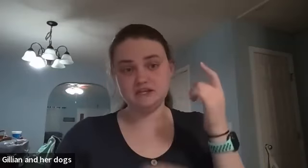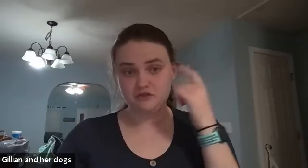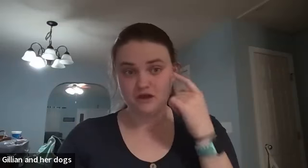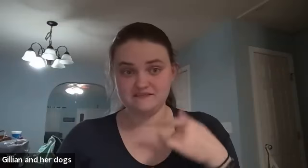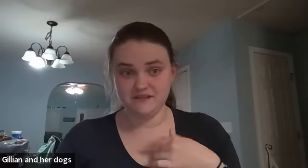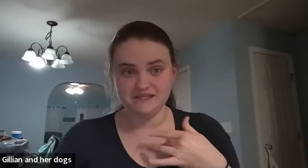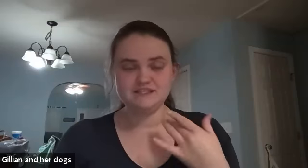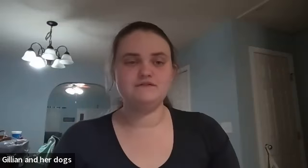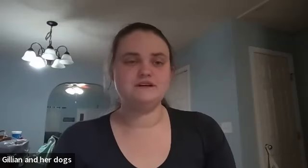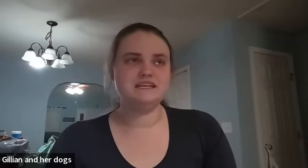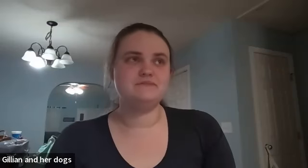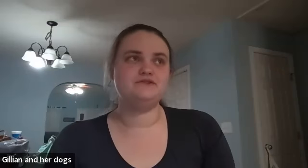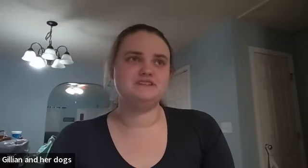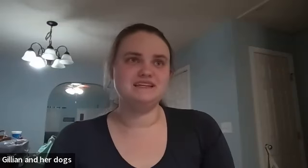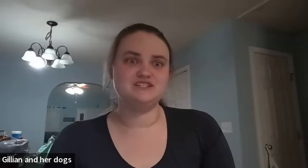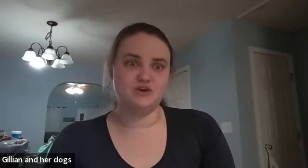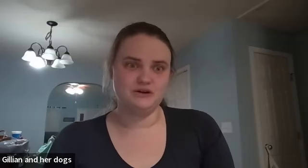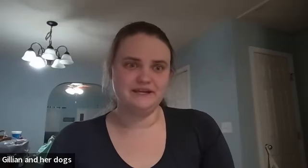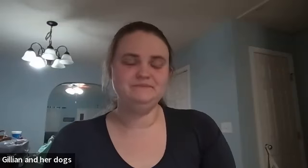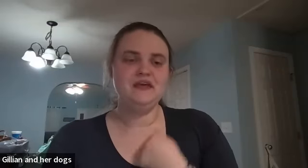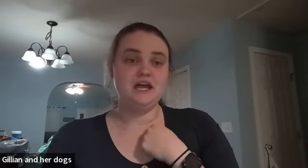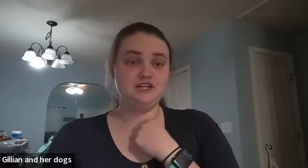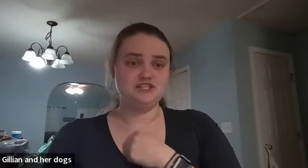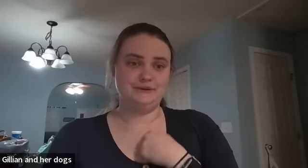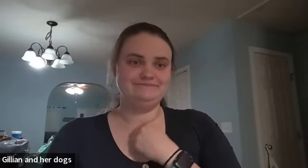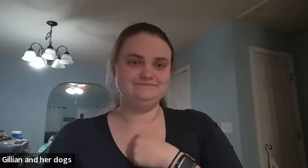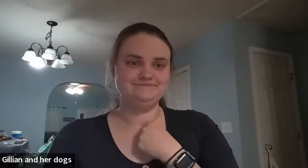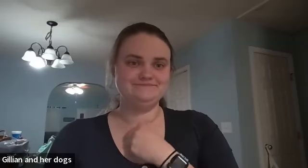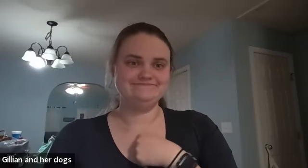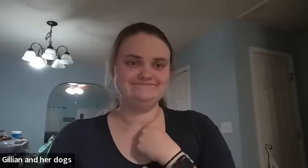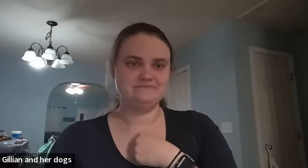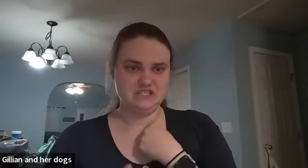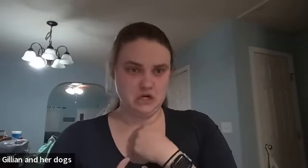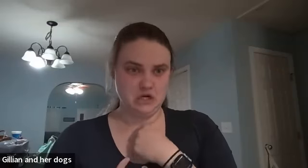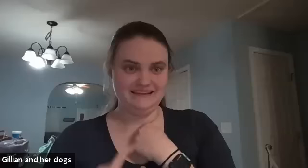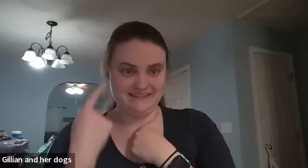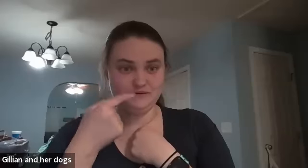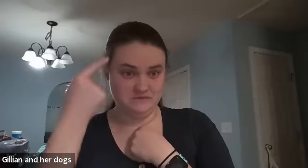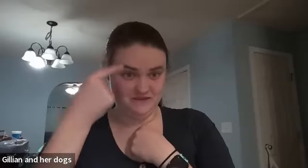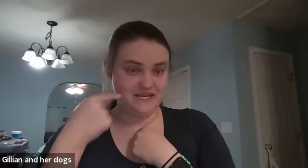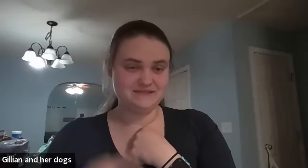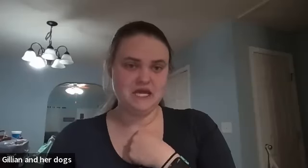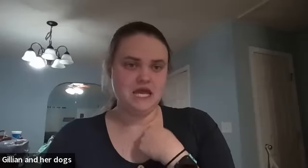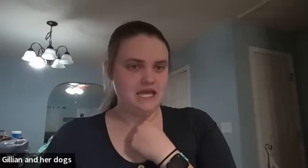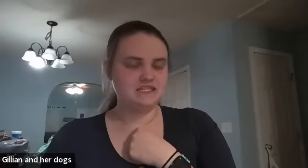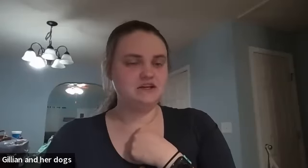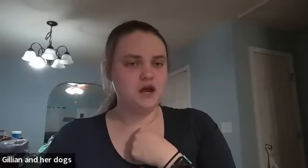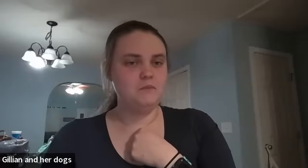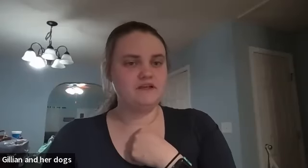your thoughts and feelings. So for example, if you're saying sorry and you just go sorry like this with this face, it's going to come off like how